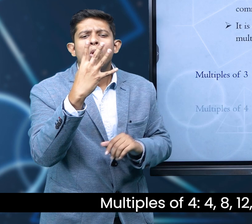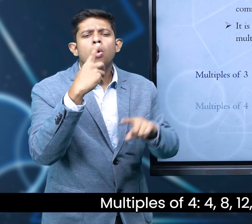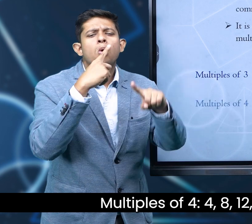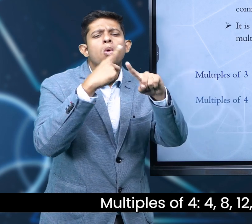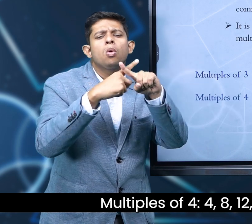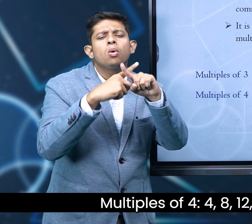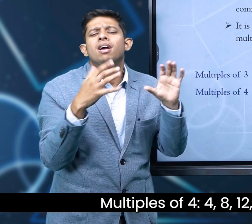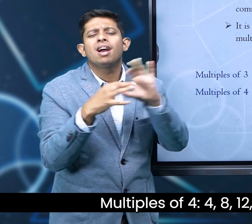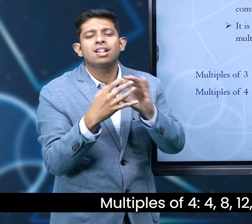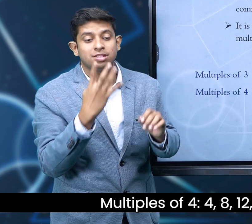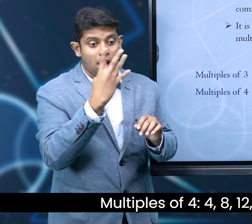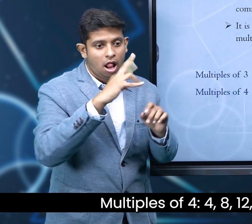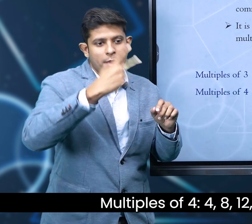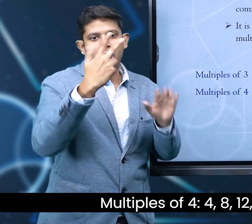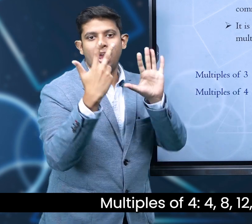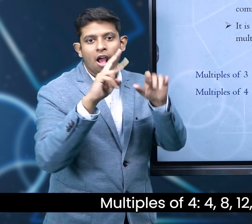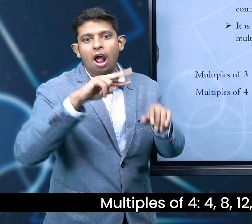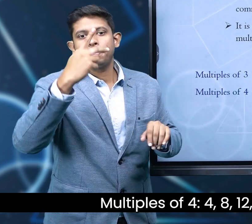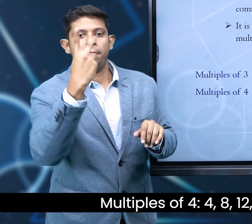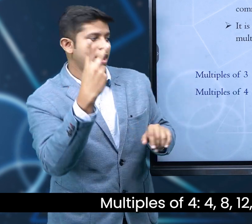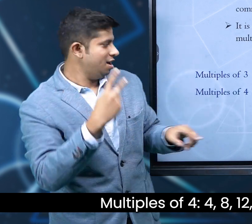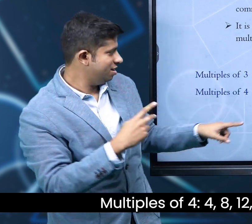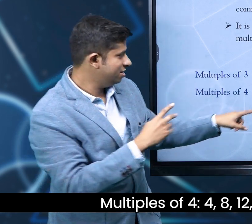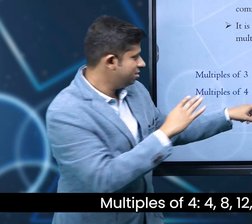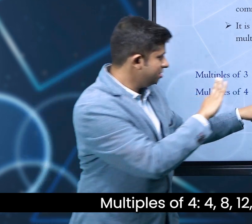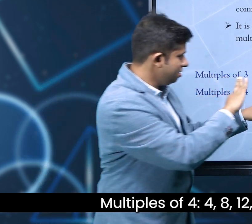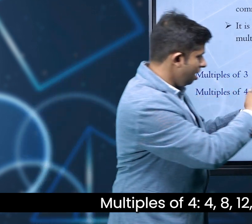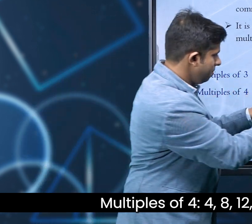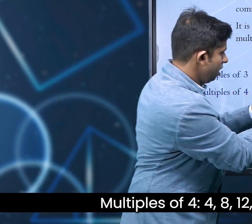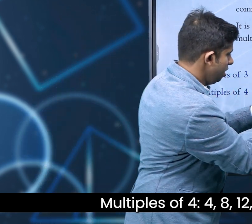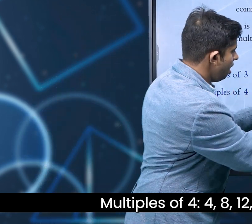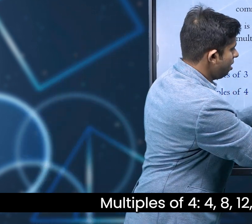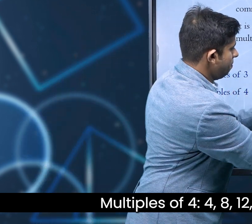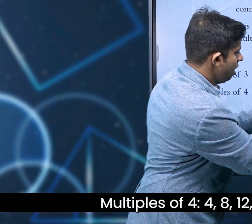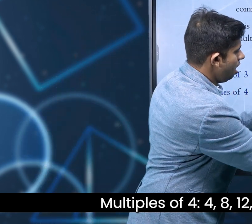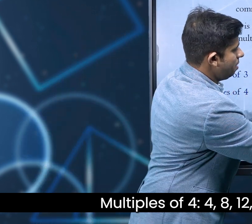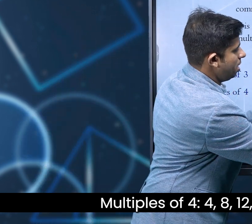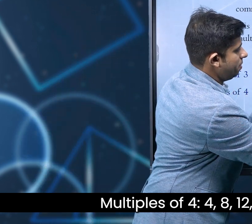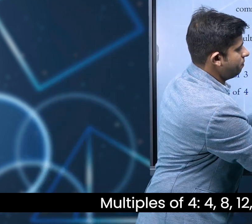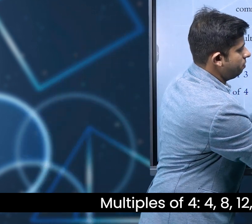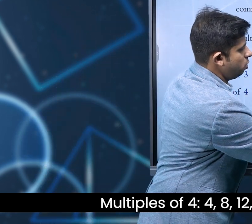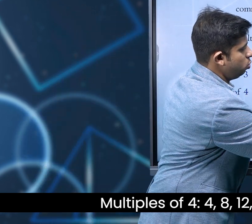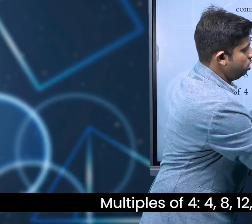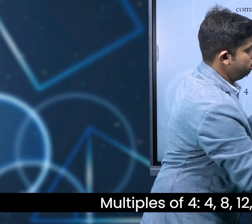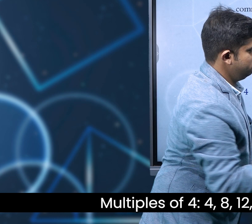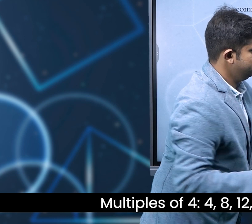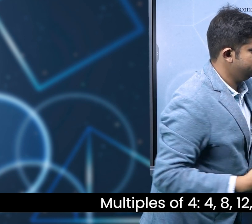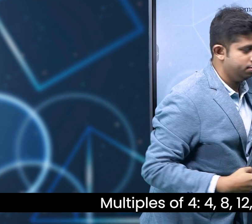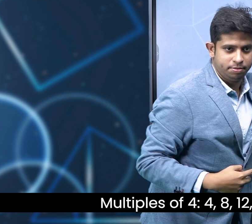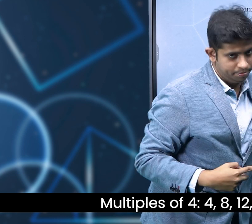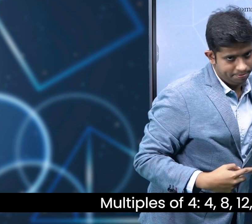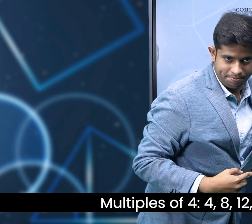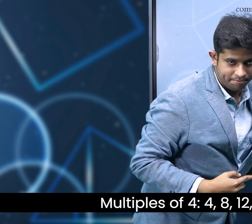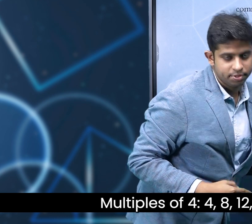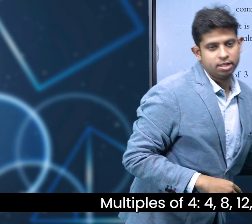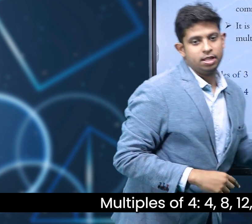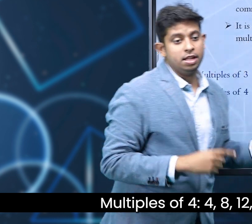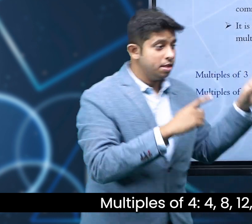Multiples of 4 are 4, 8, 12, 16, 20, 20, 24, 28, 32, 36, 40